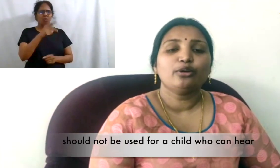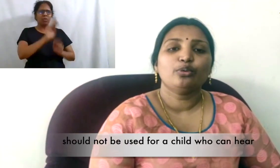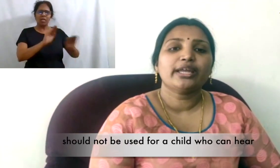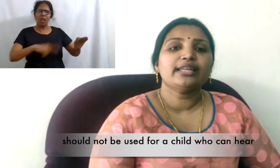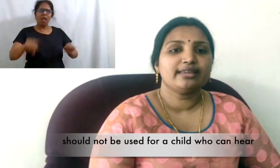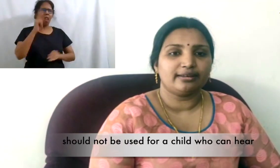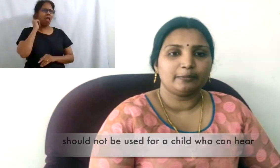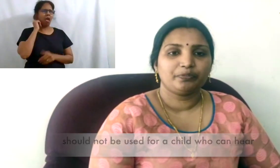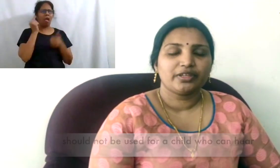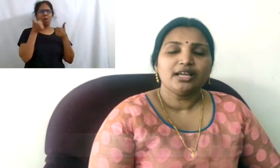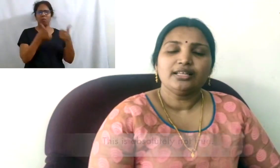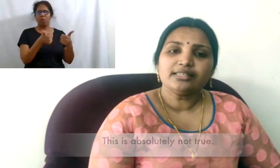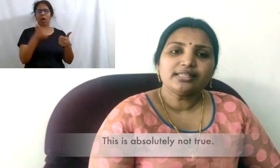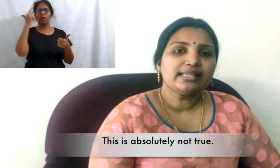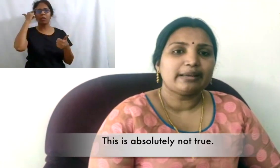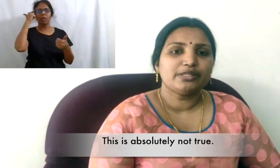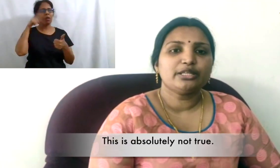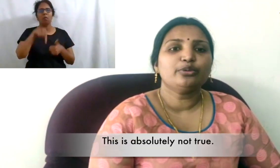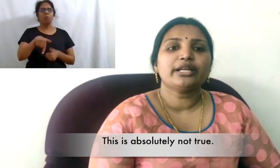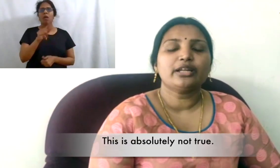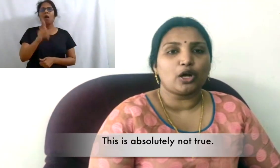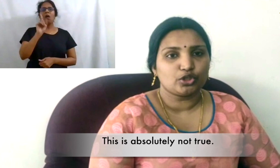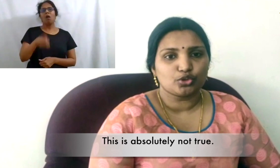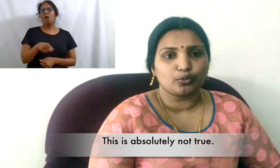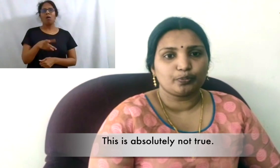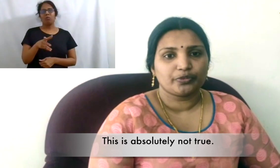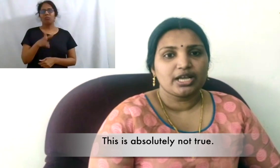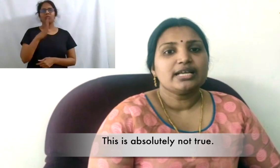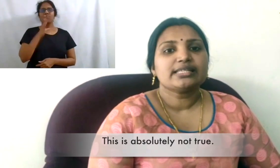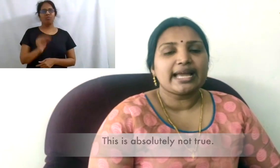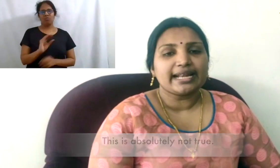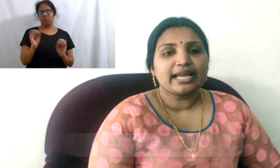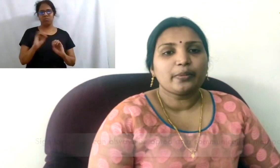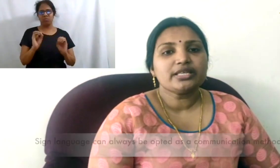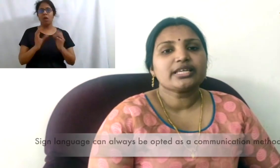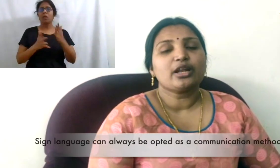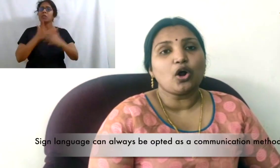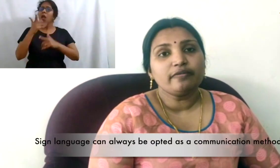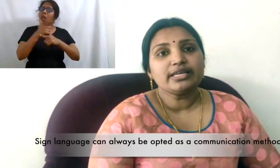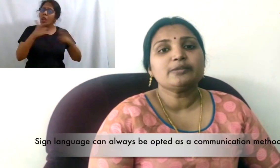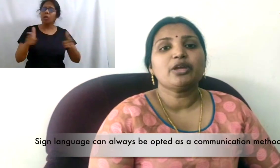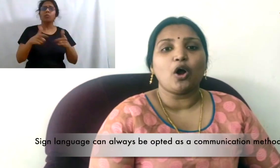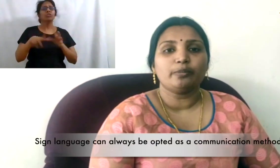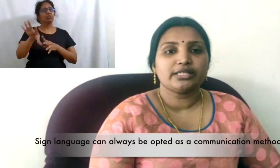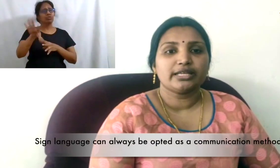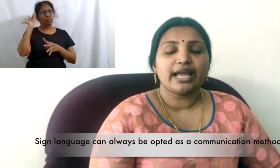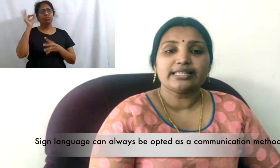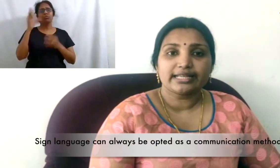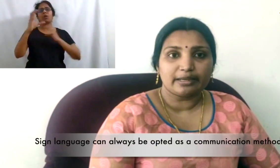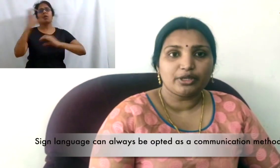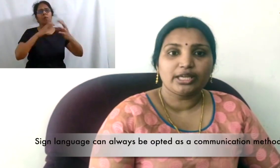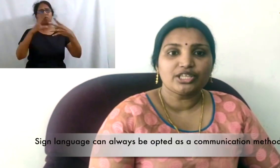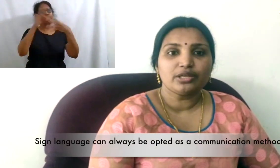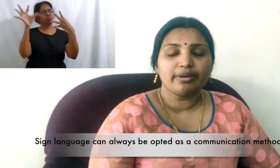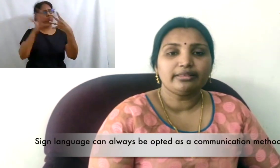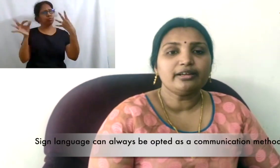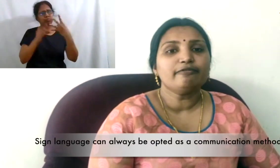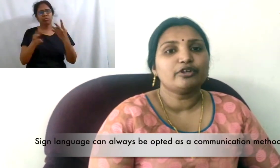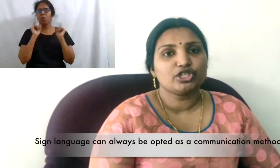can hear. This is absolutely not true. Sign language can always be opted as a communication method for children